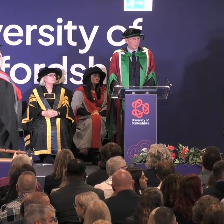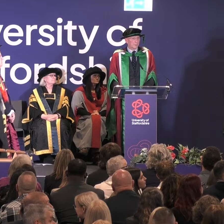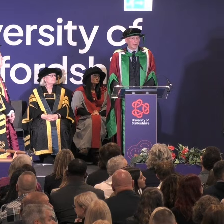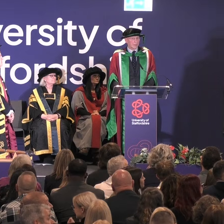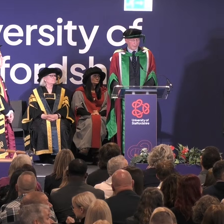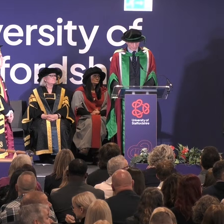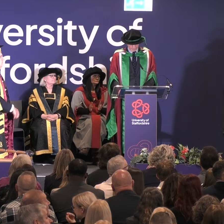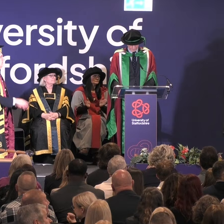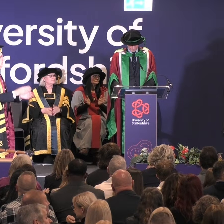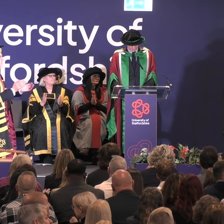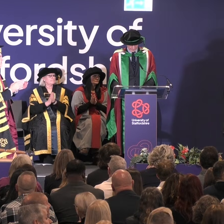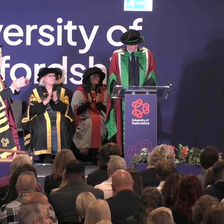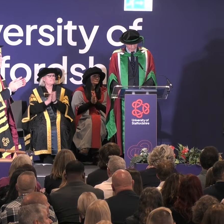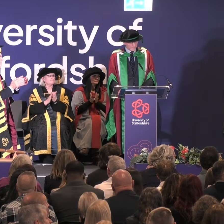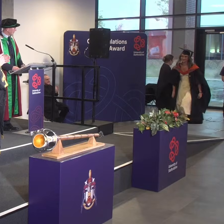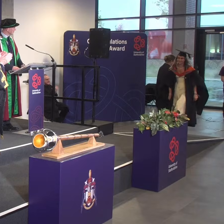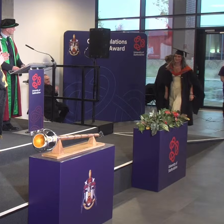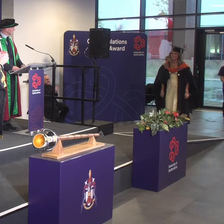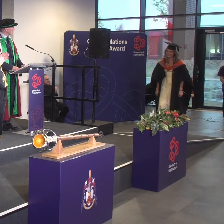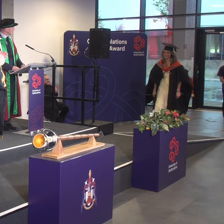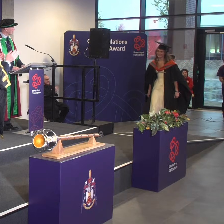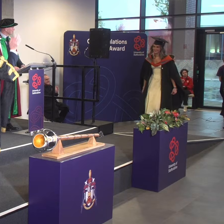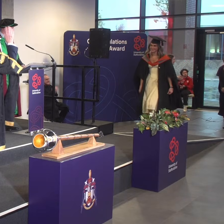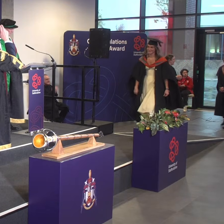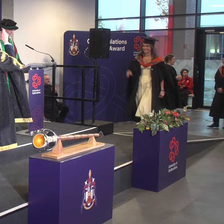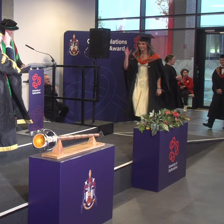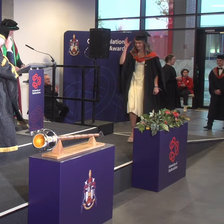Kira Browning.